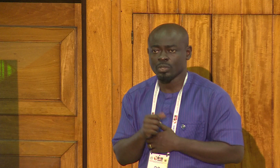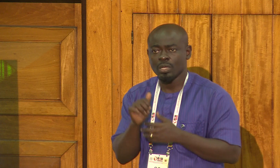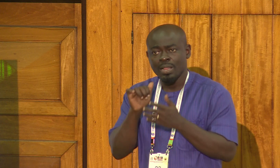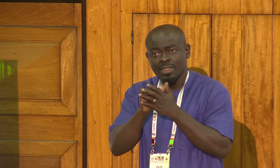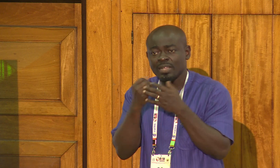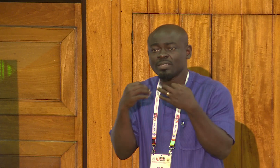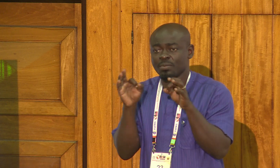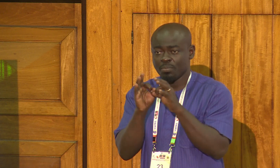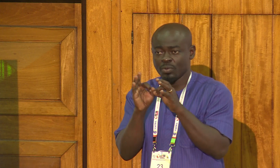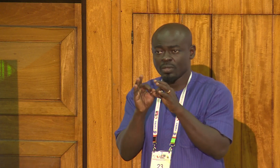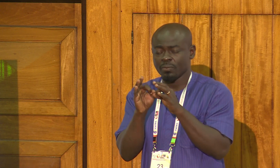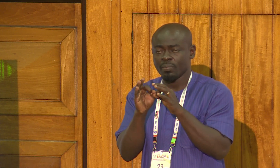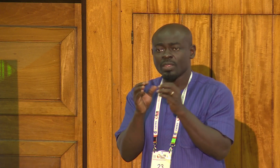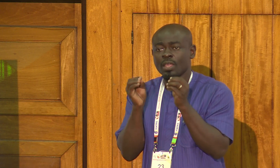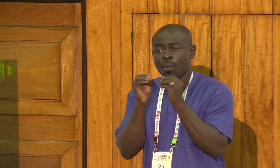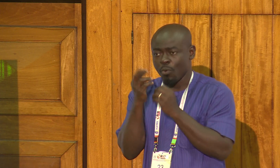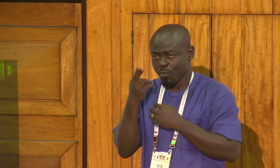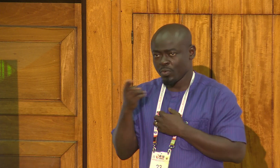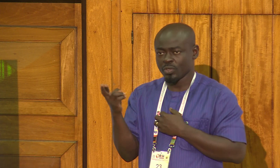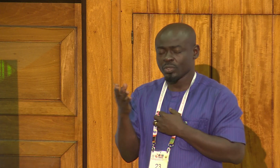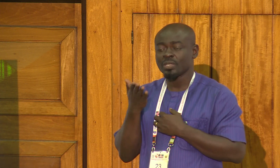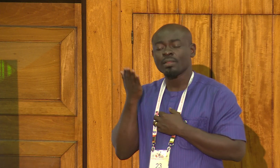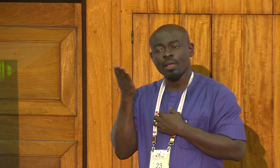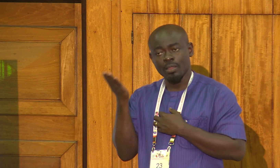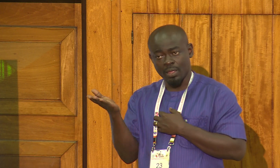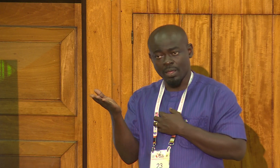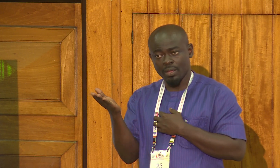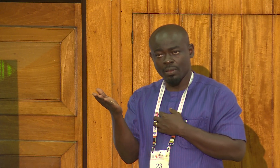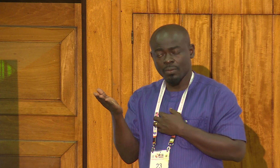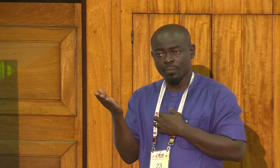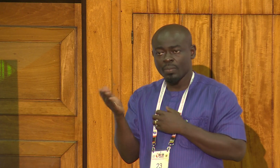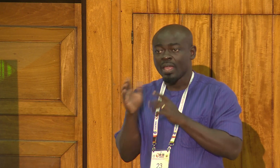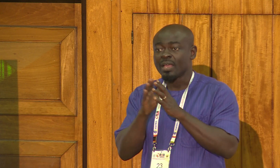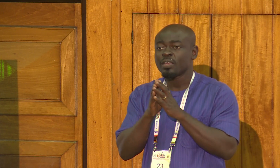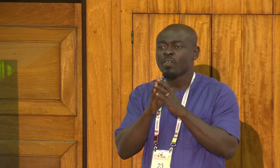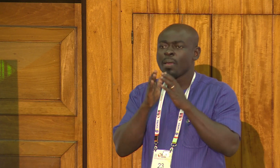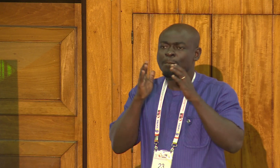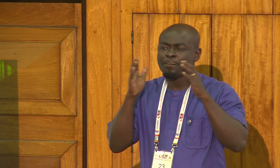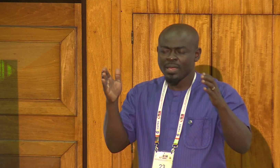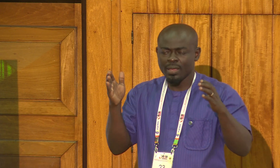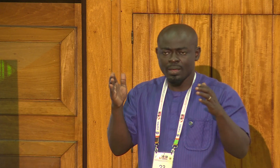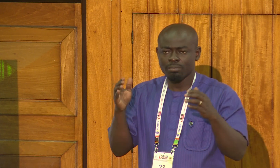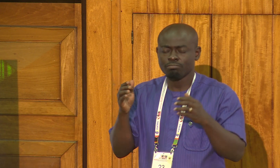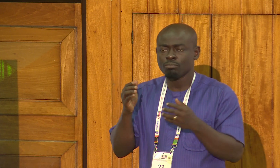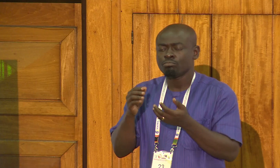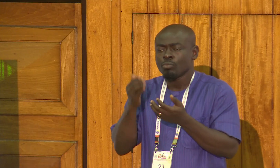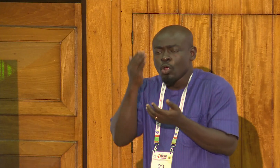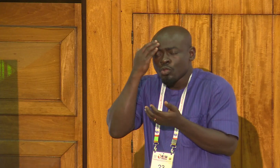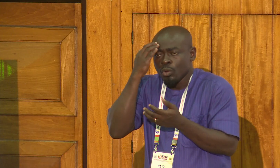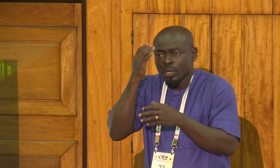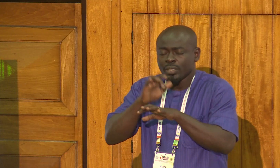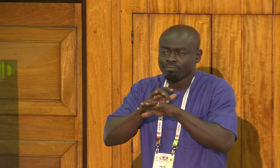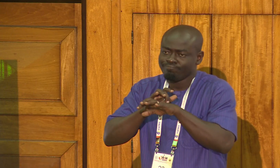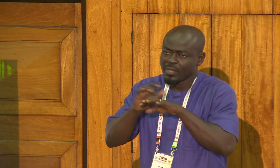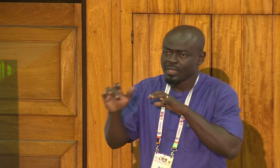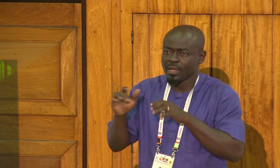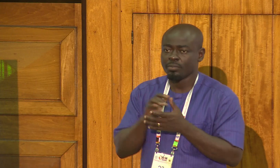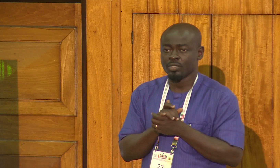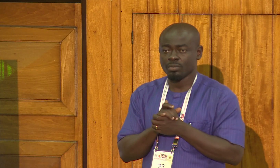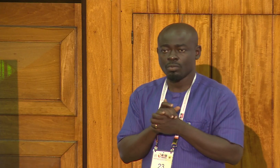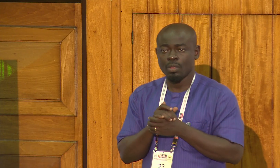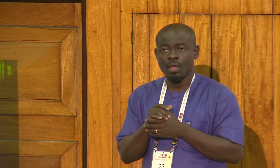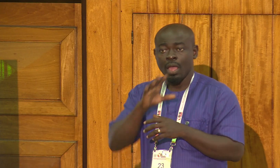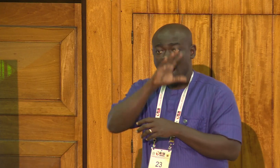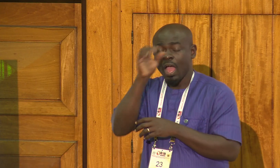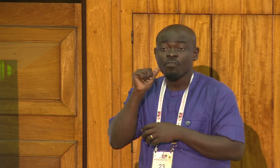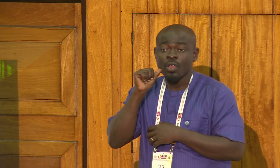important, and there are a lot of resources that are available there, and there's a big knowledge gap of African women with menopause, especially